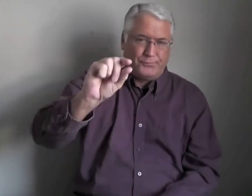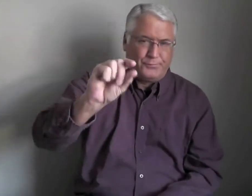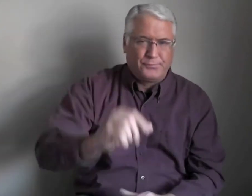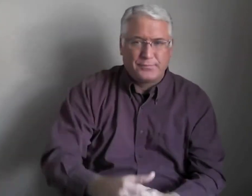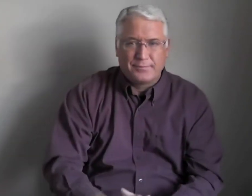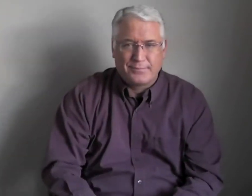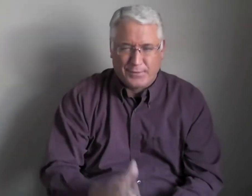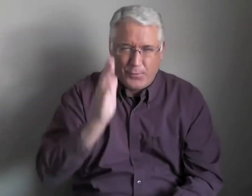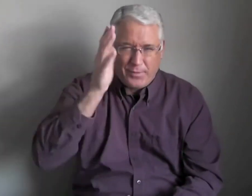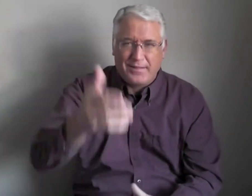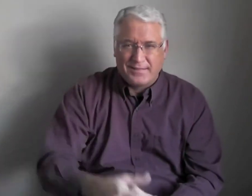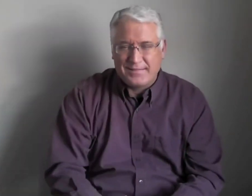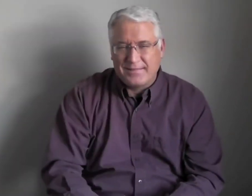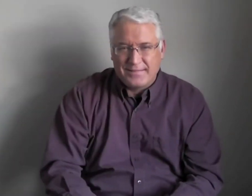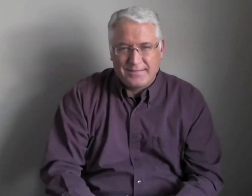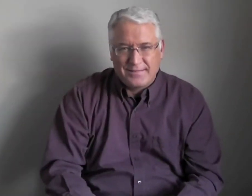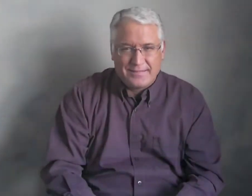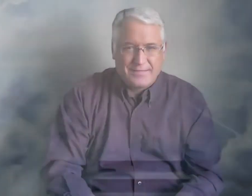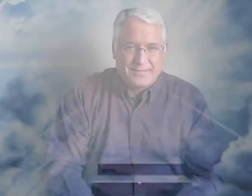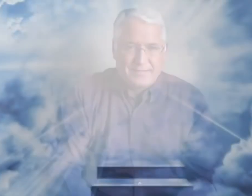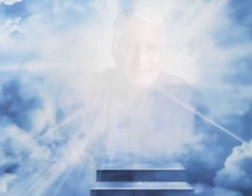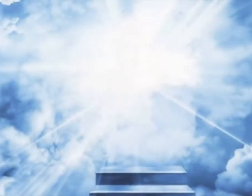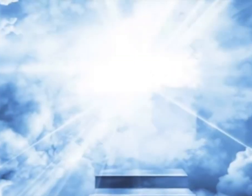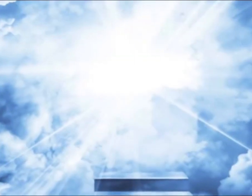nothing. You will.